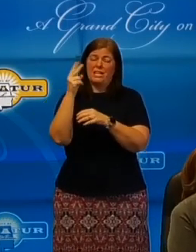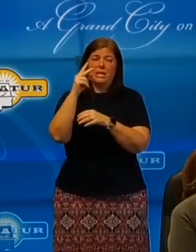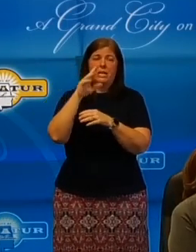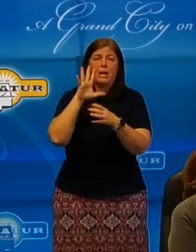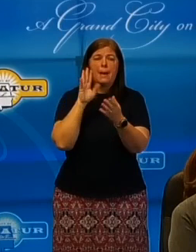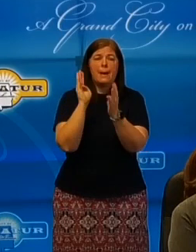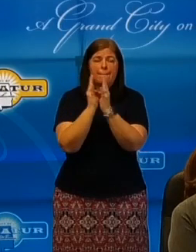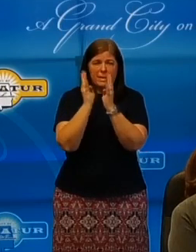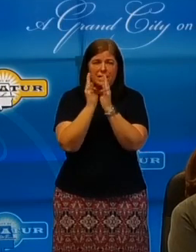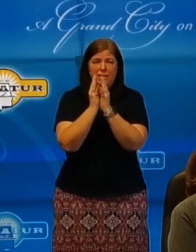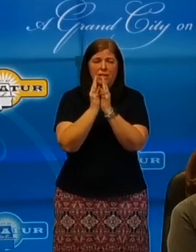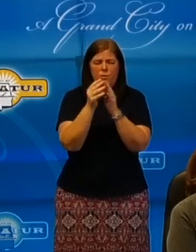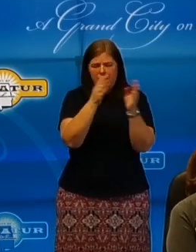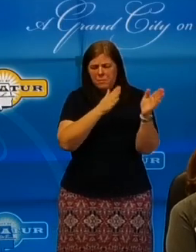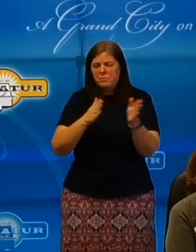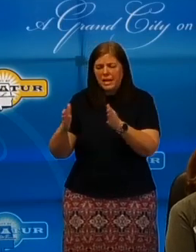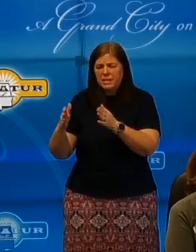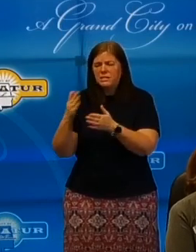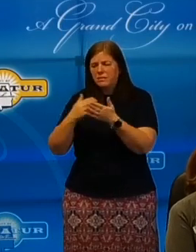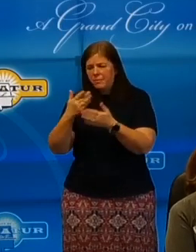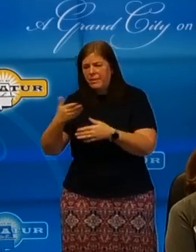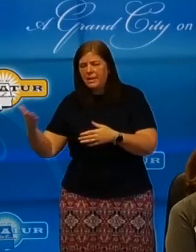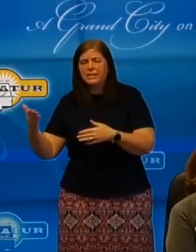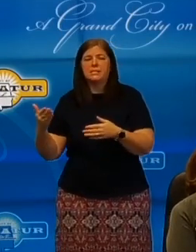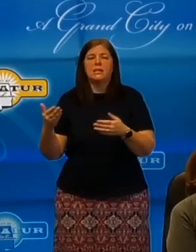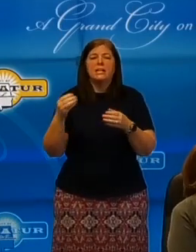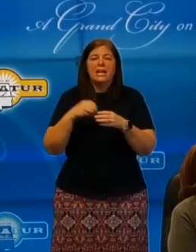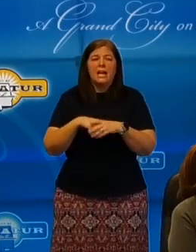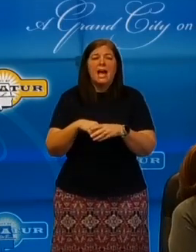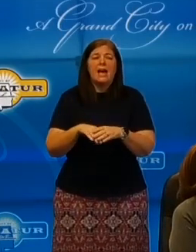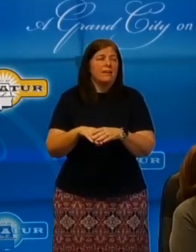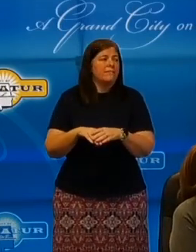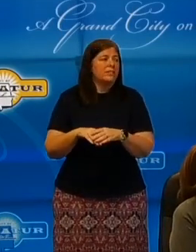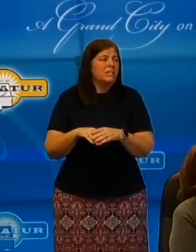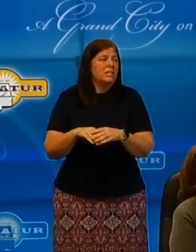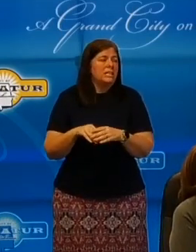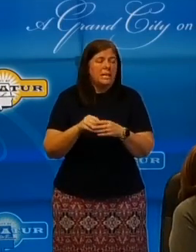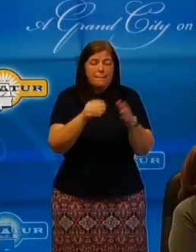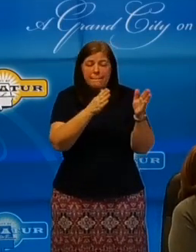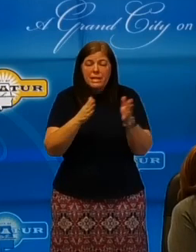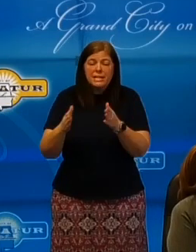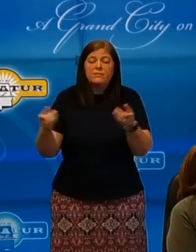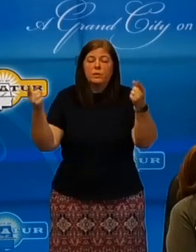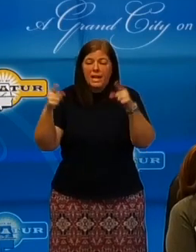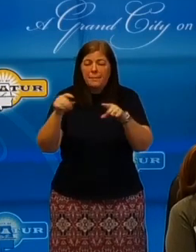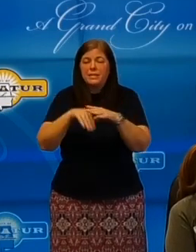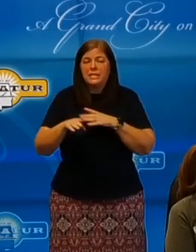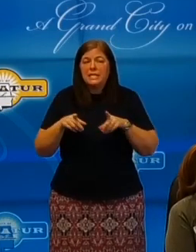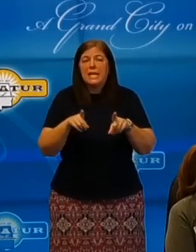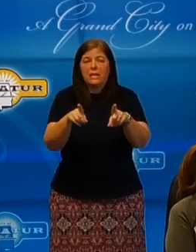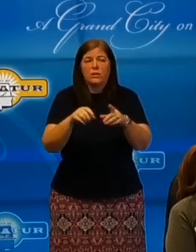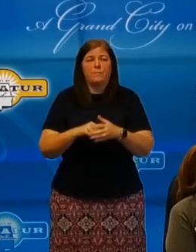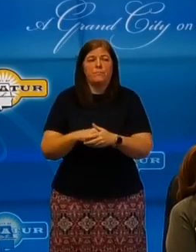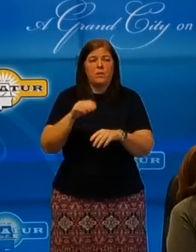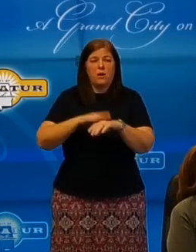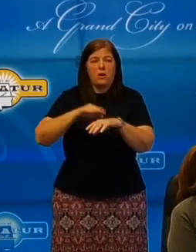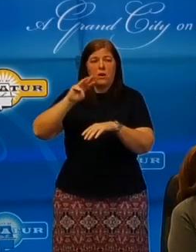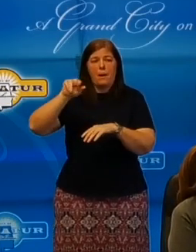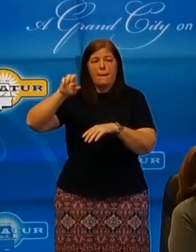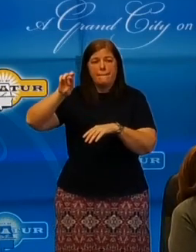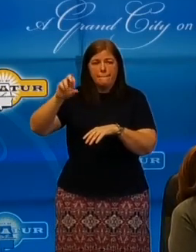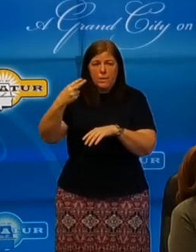had things put in place for when it got to Decatur. On March 13th,